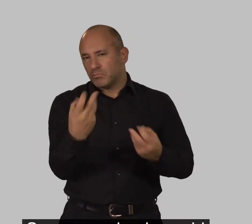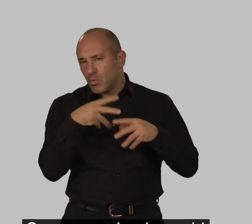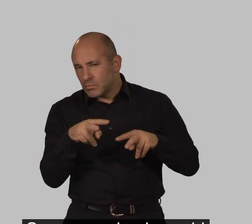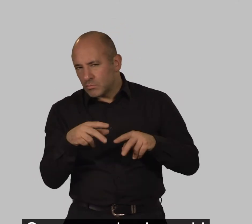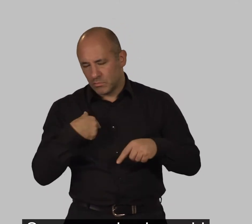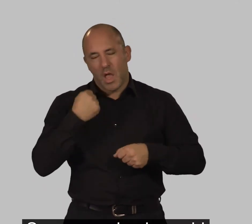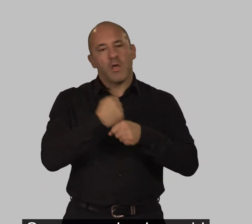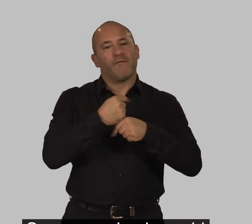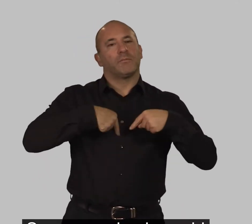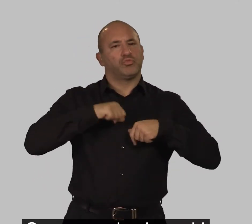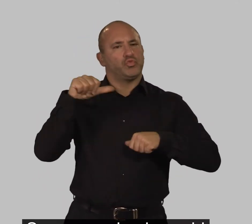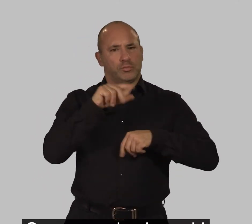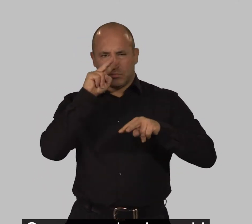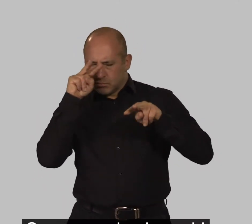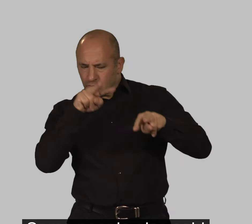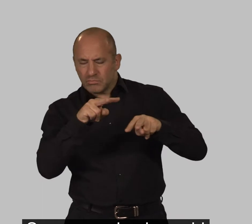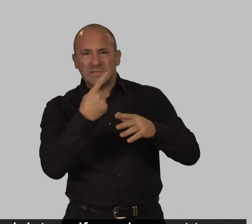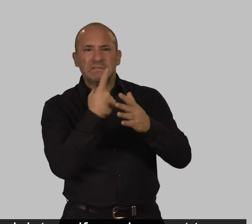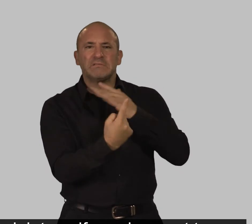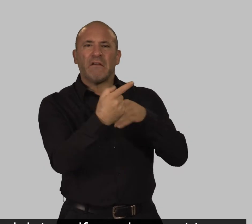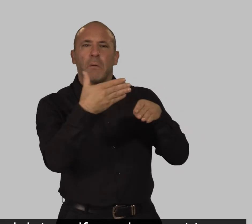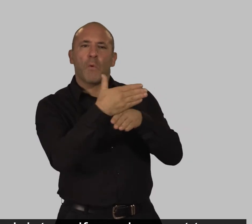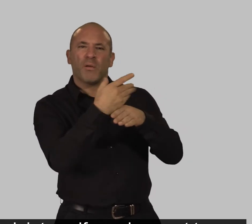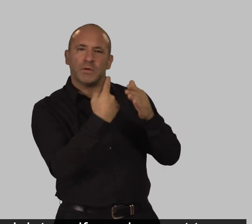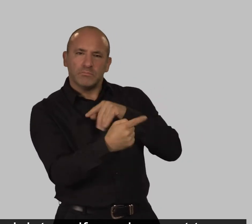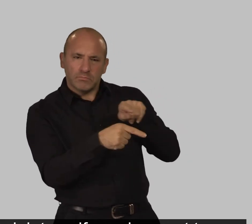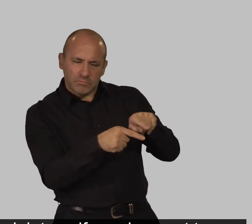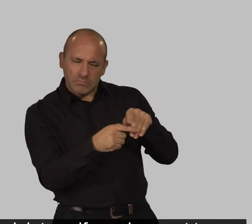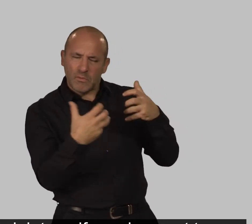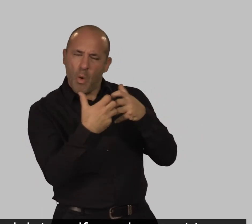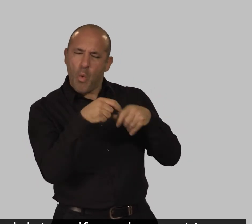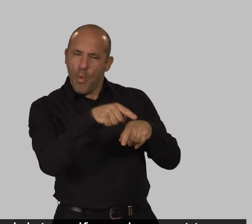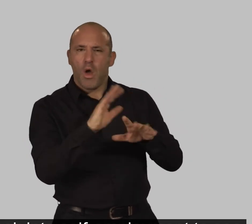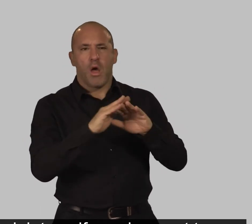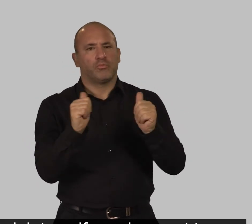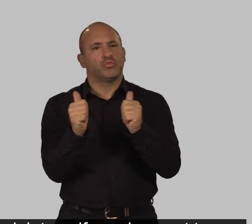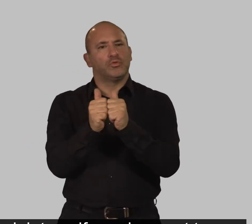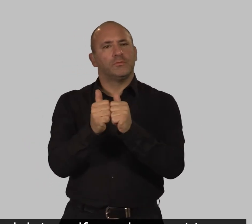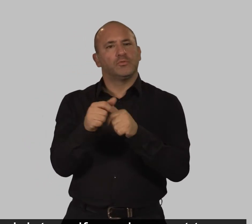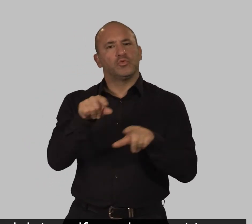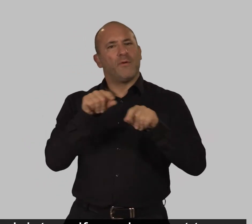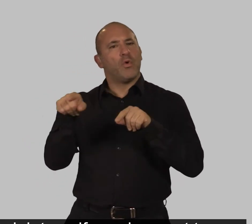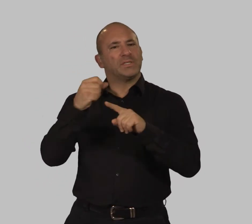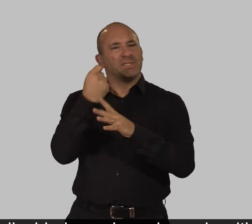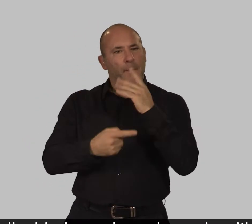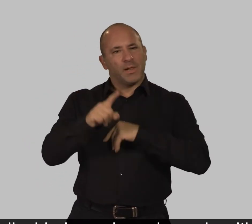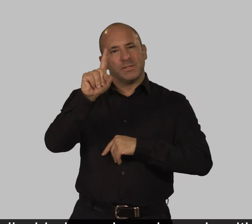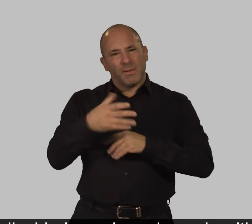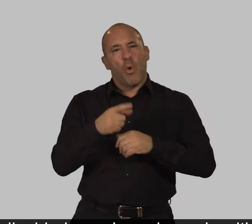Some people also said that the government should look into self-employment to see how this could become a better option